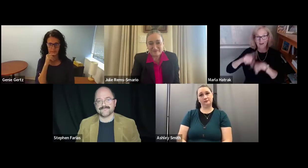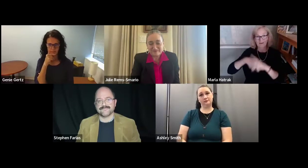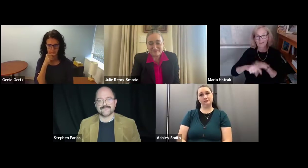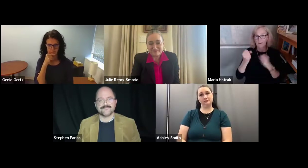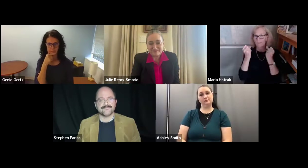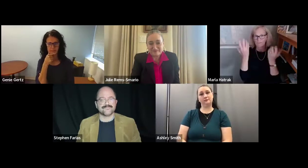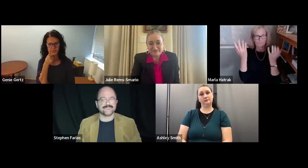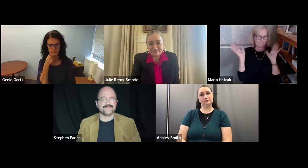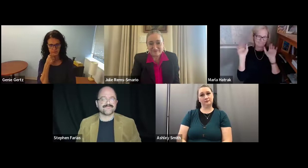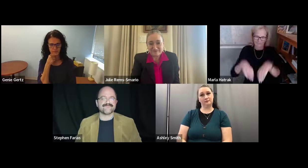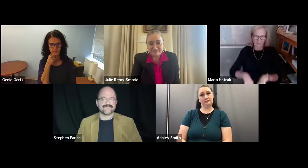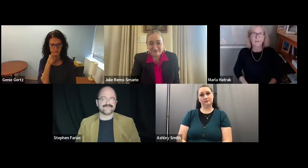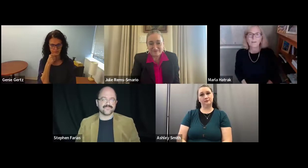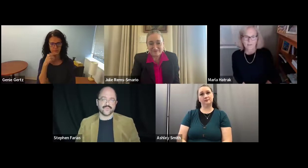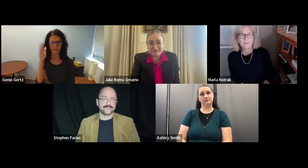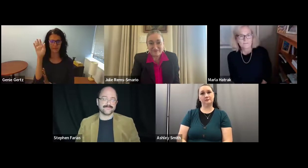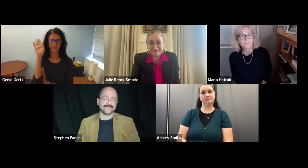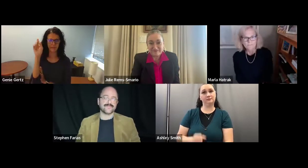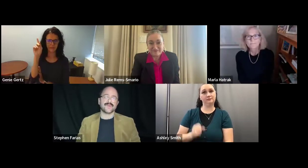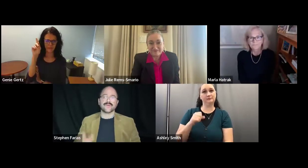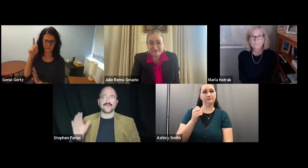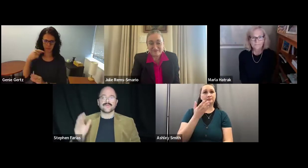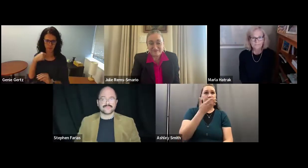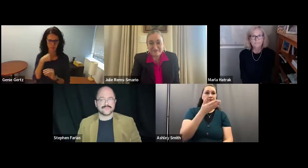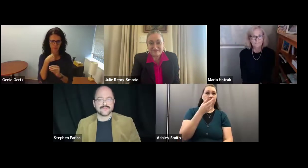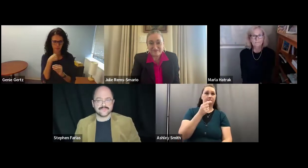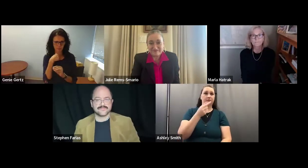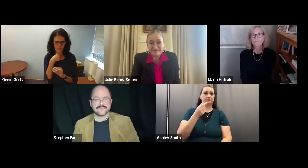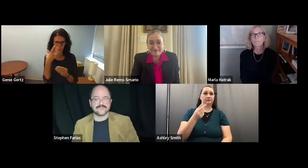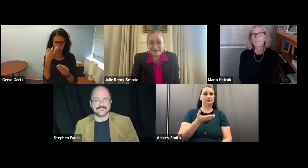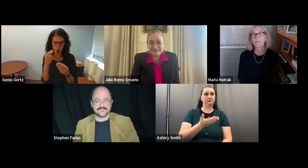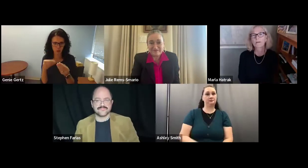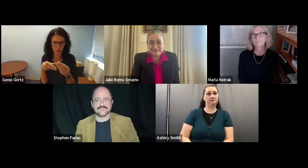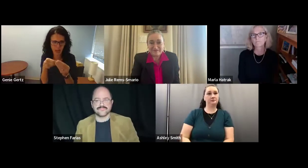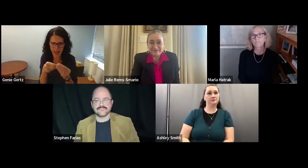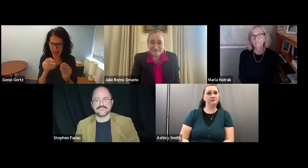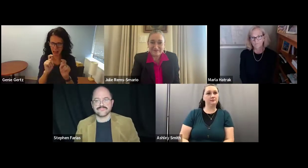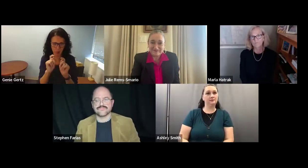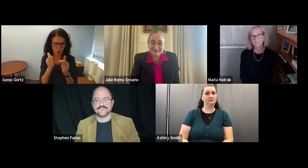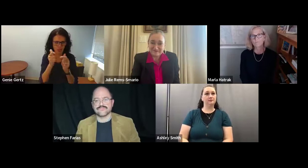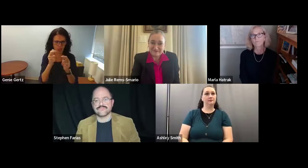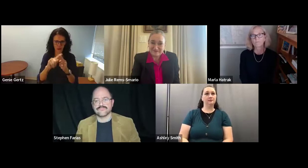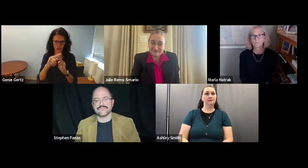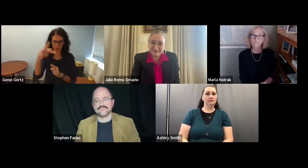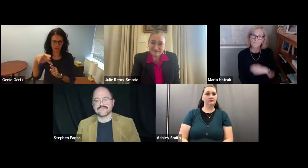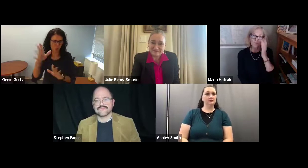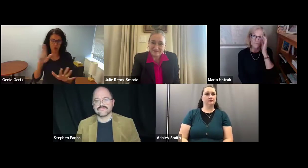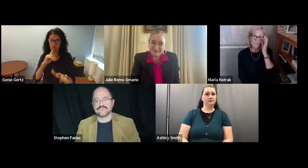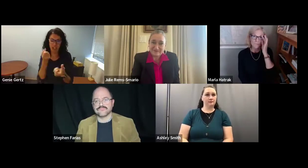because families are not learning sign language as a direct result. Right. I just would quickly like